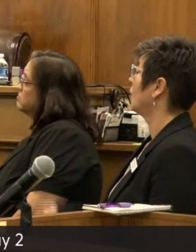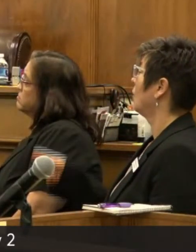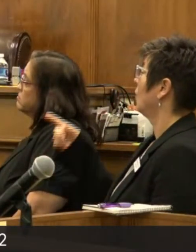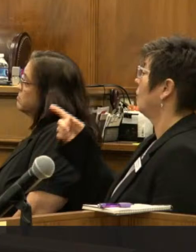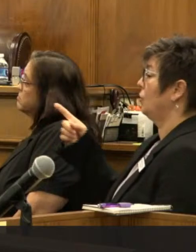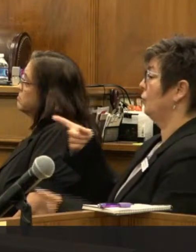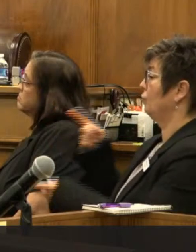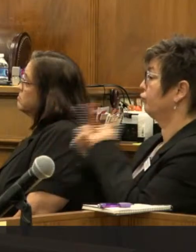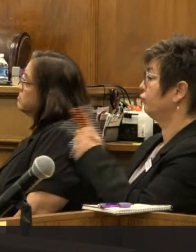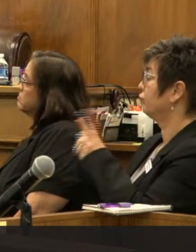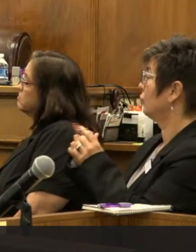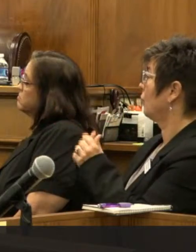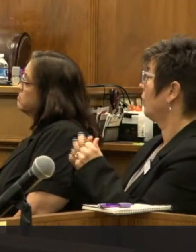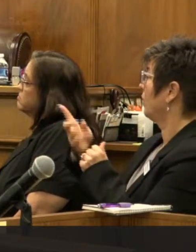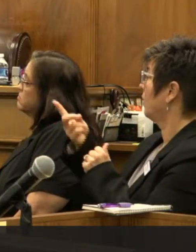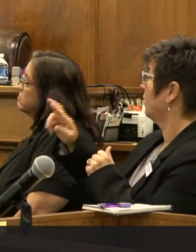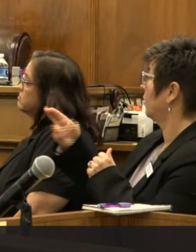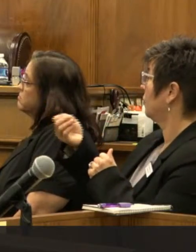Hill?